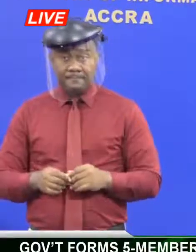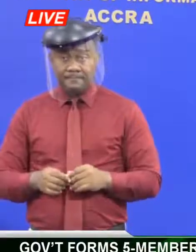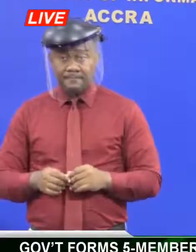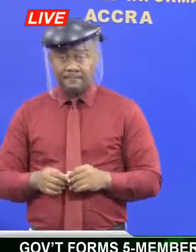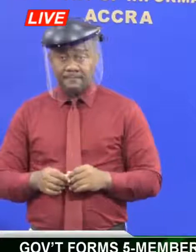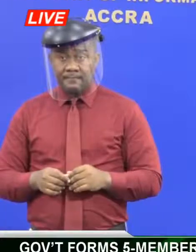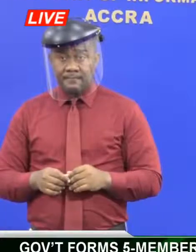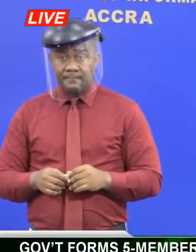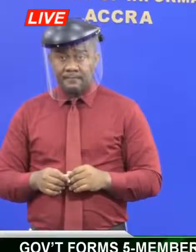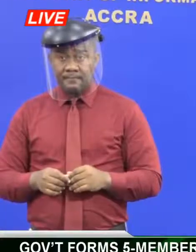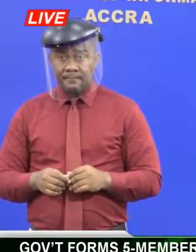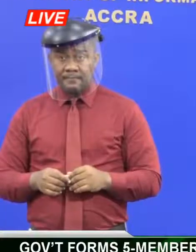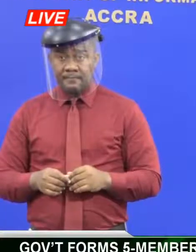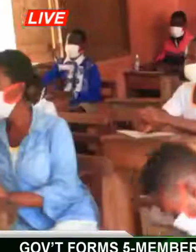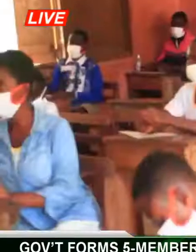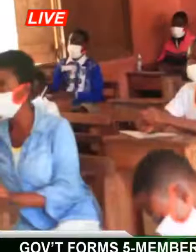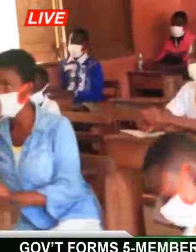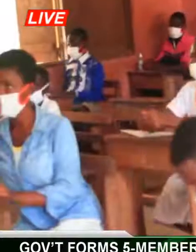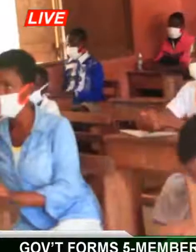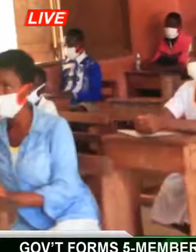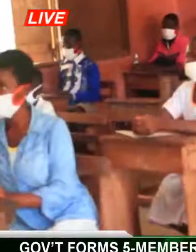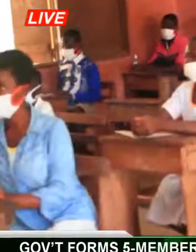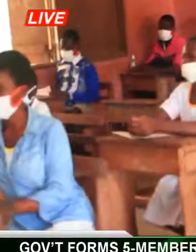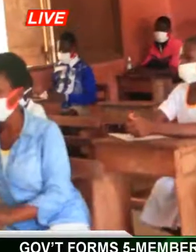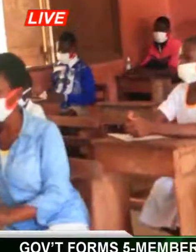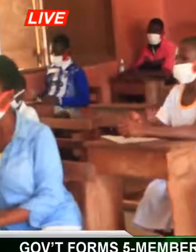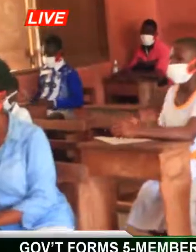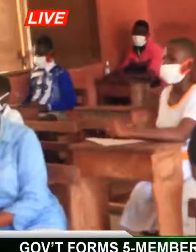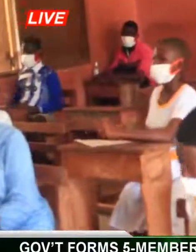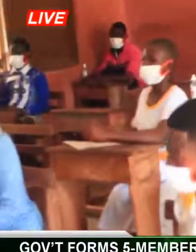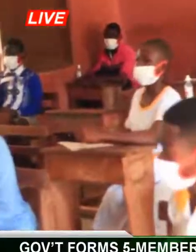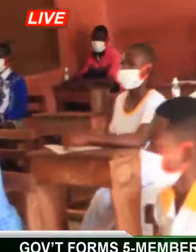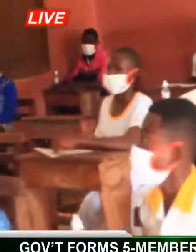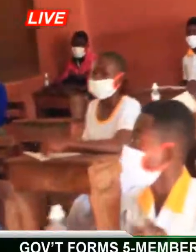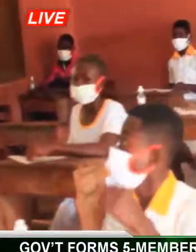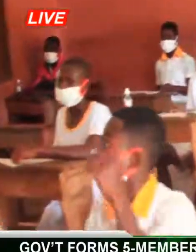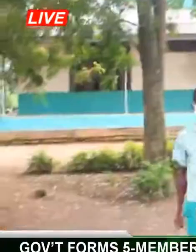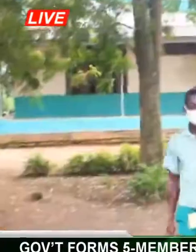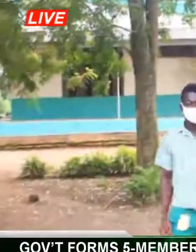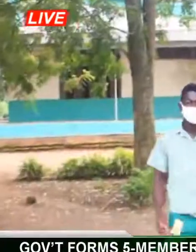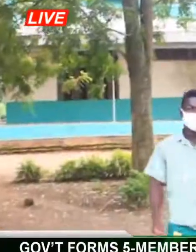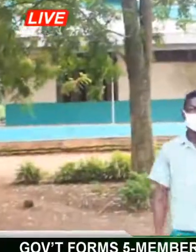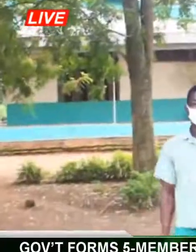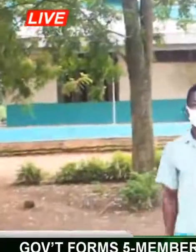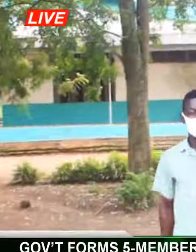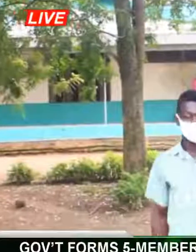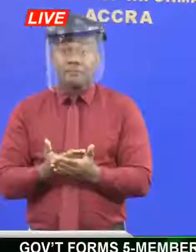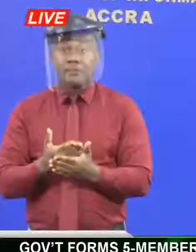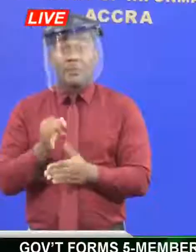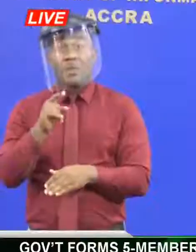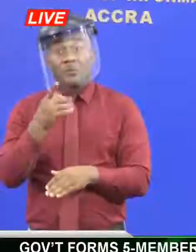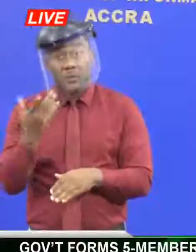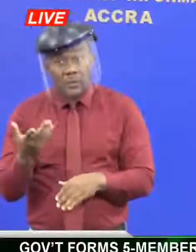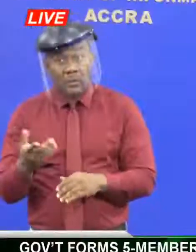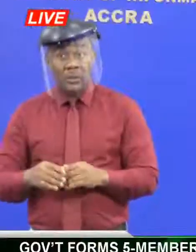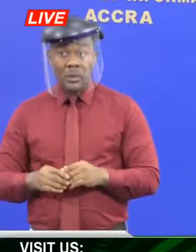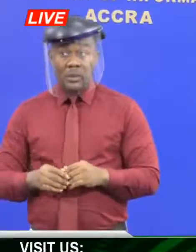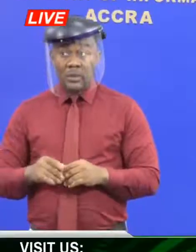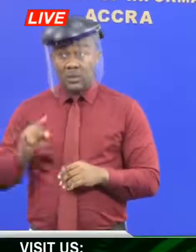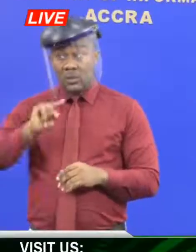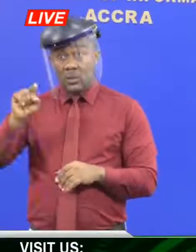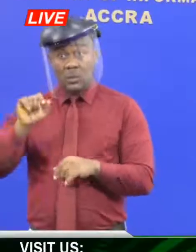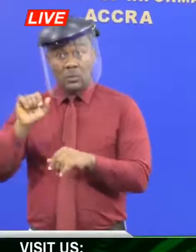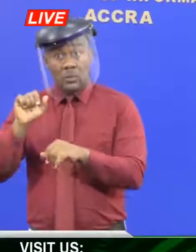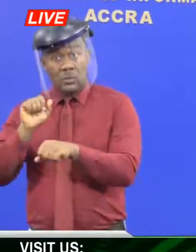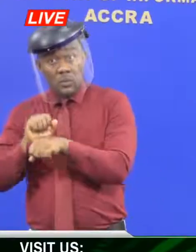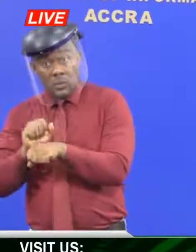that may arise and also yade ide asho musa ti e besre so bibiara so una wo kwotro odin o una wo kwa adwuma o